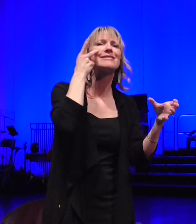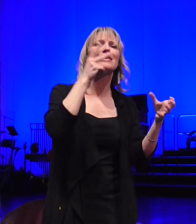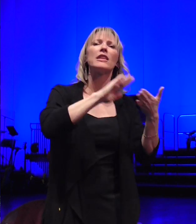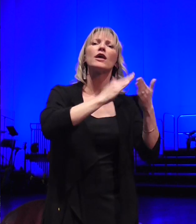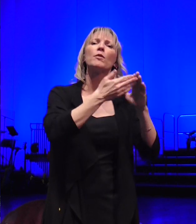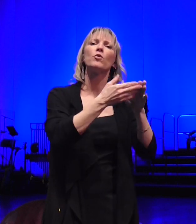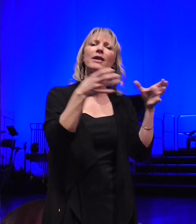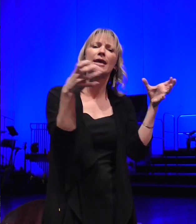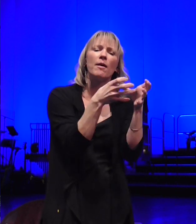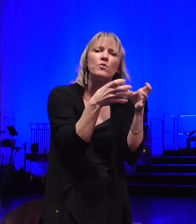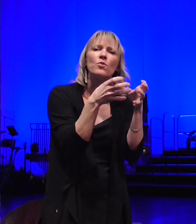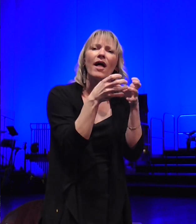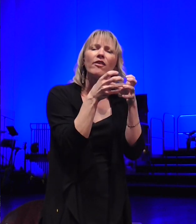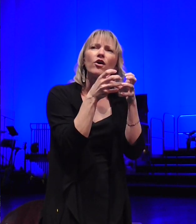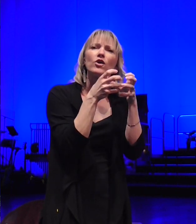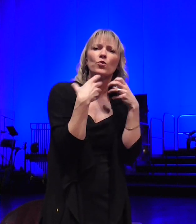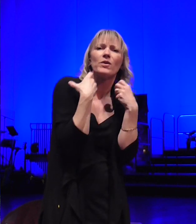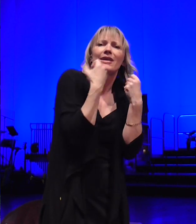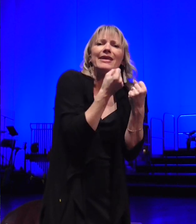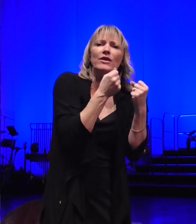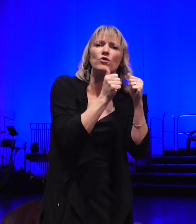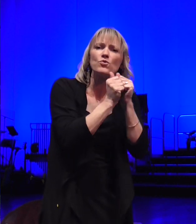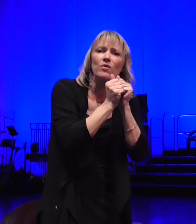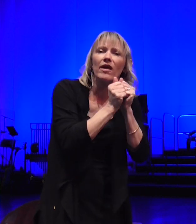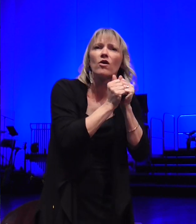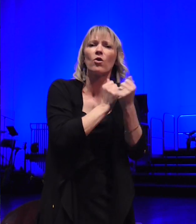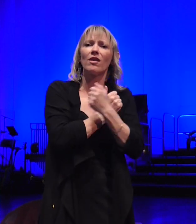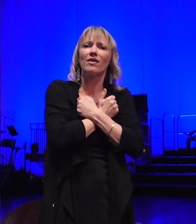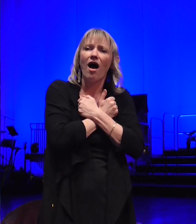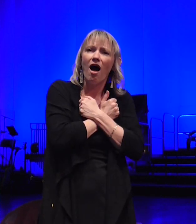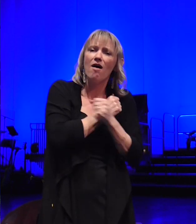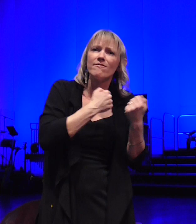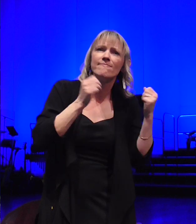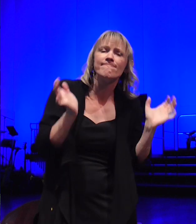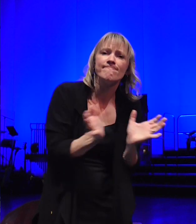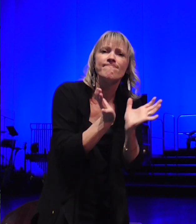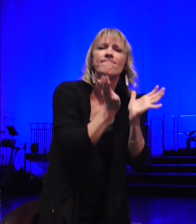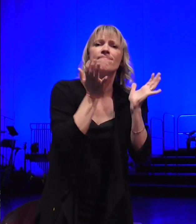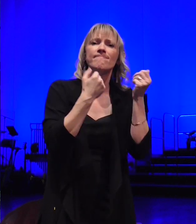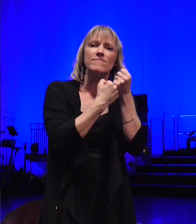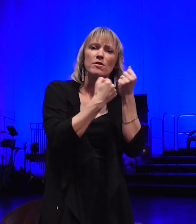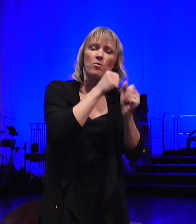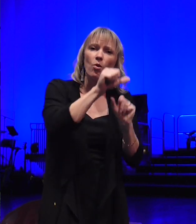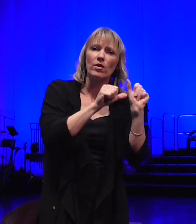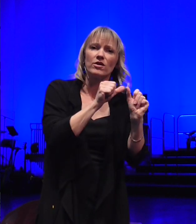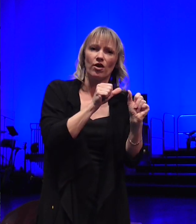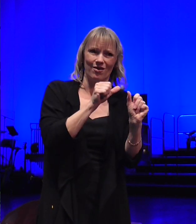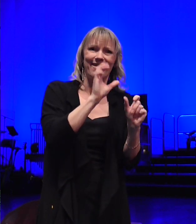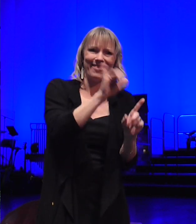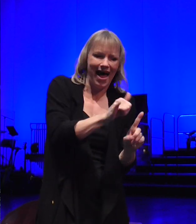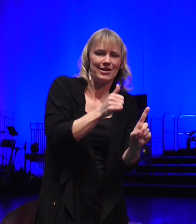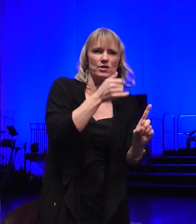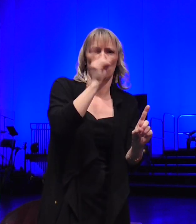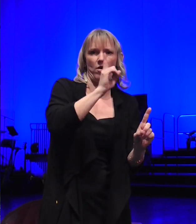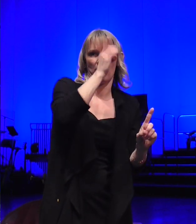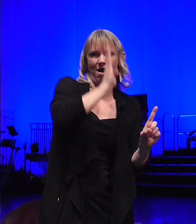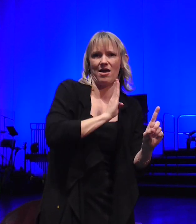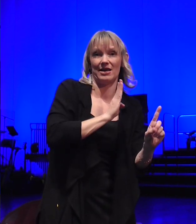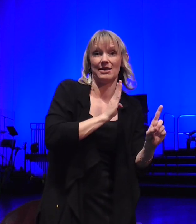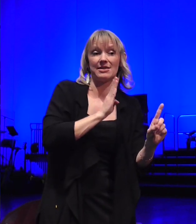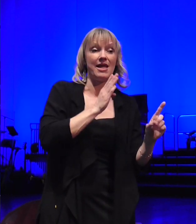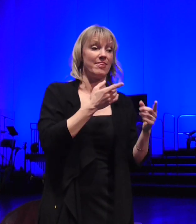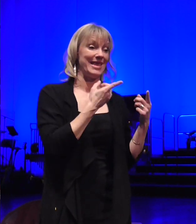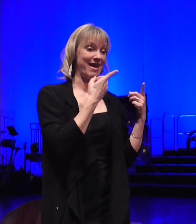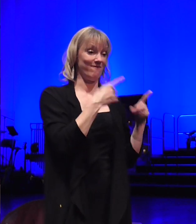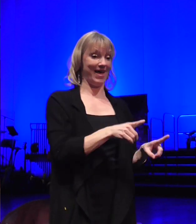together to create a sense of healing and love and restoration. I don't see God in the event, but I